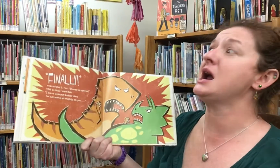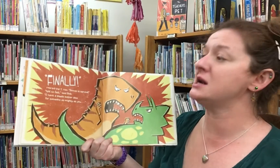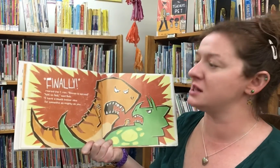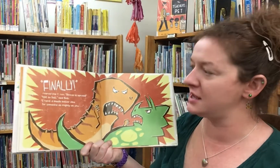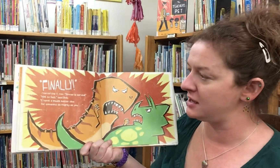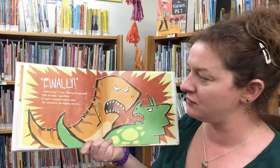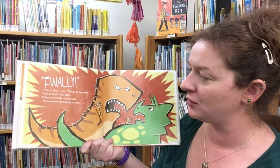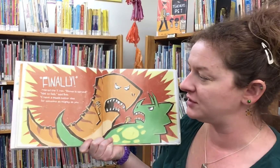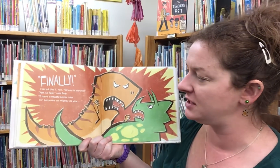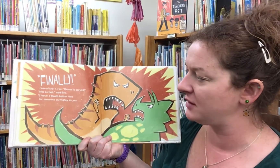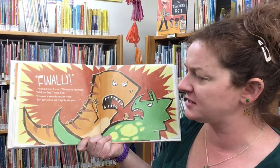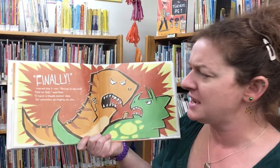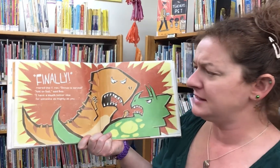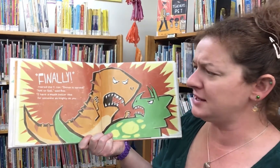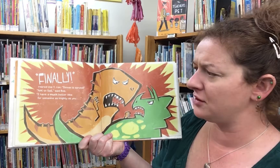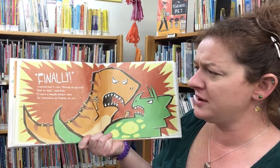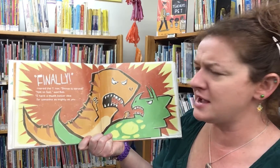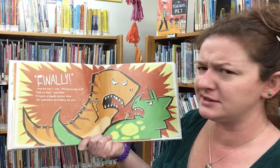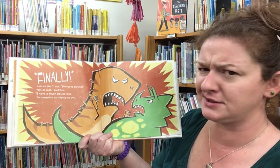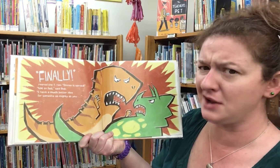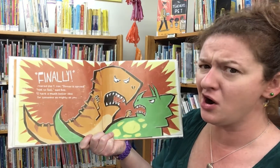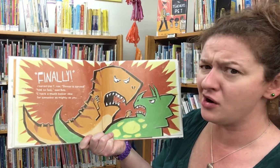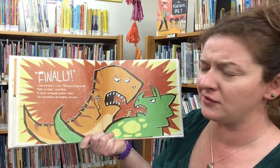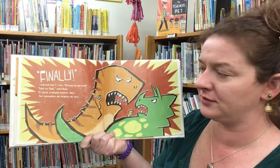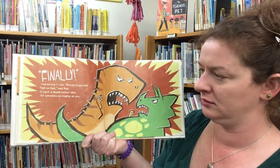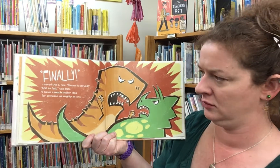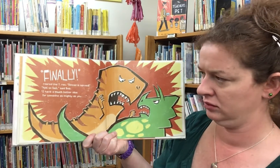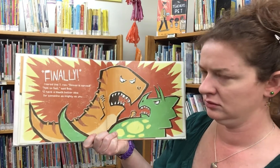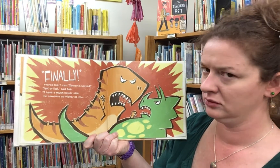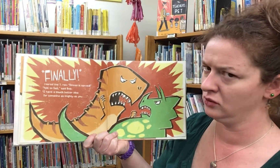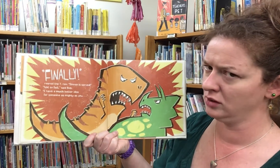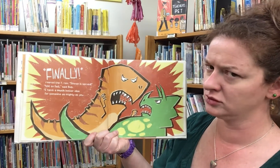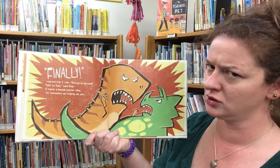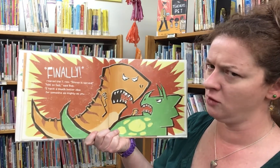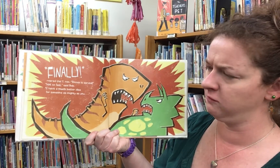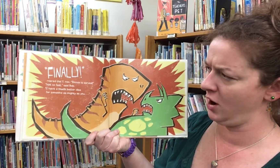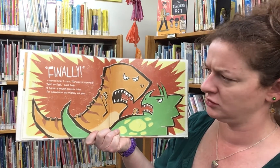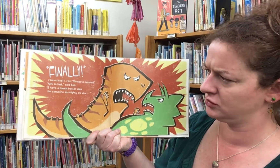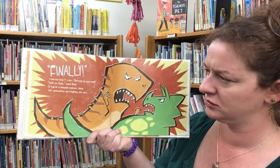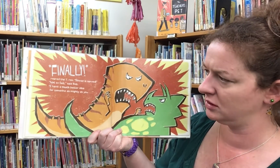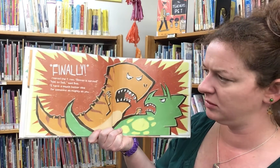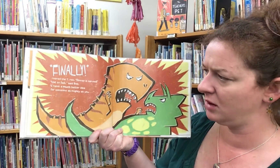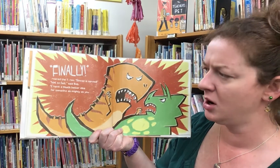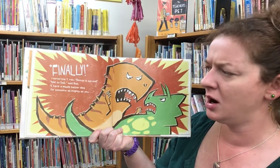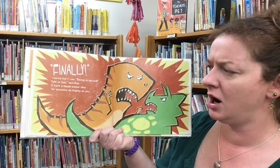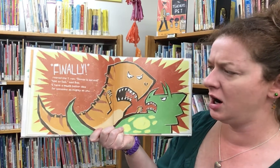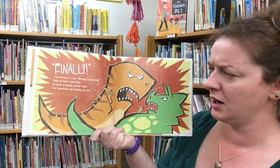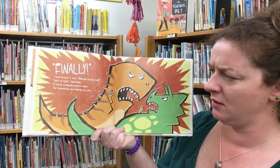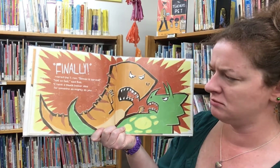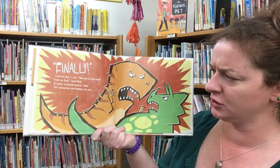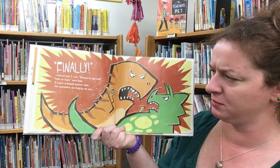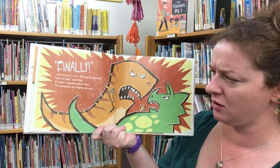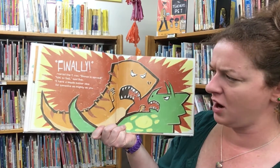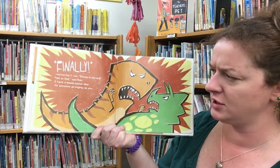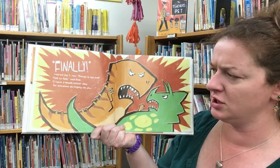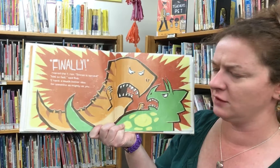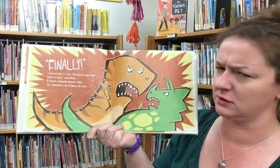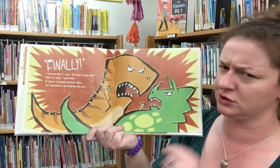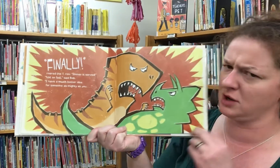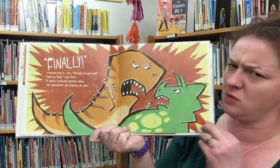Finally, roared the T-Rex. "Dinner is served." "Not so fast," said Bob. "I have a much better idea for someone